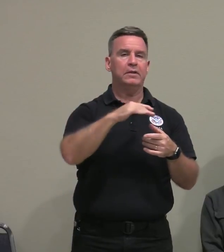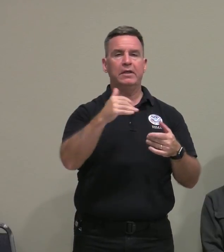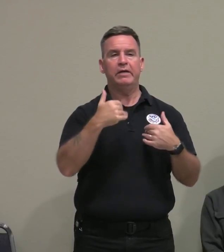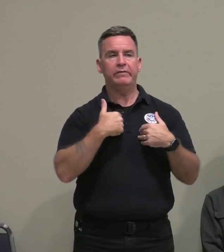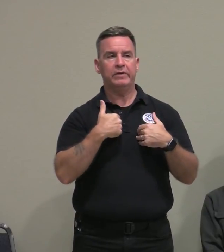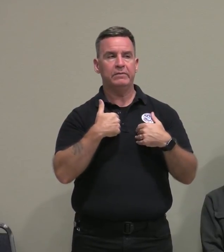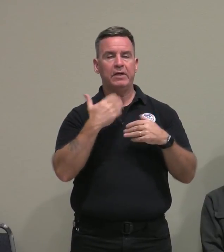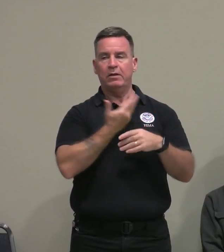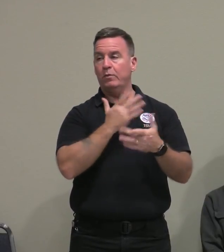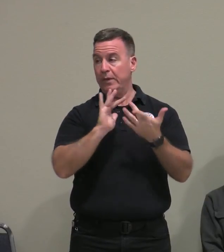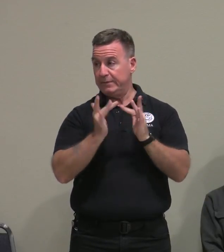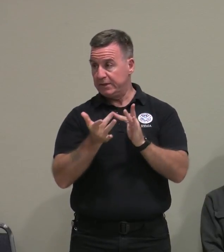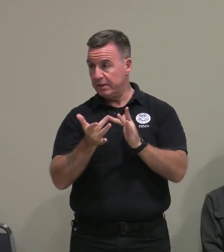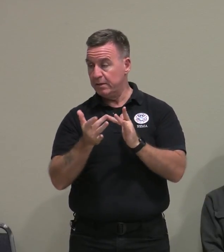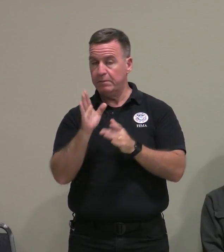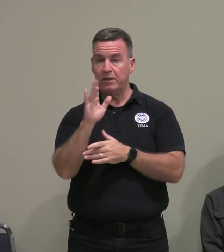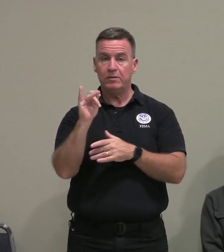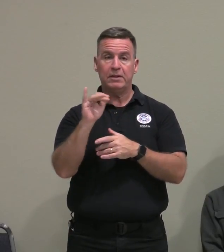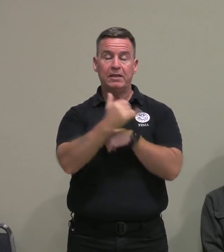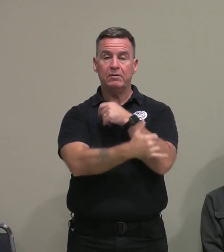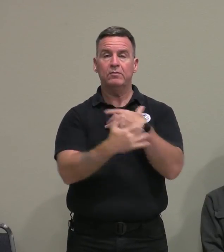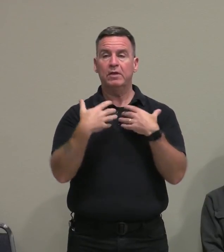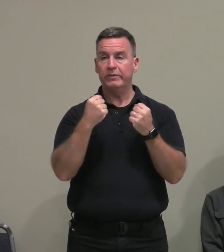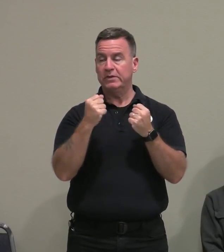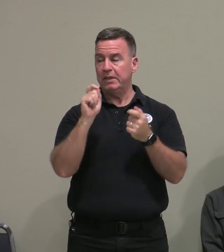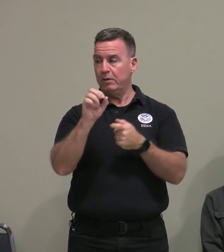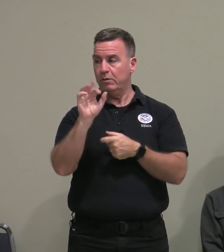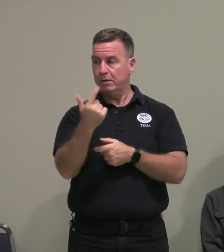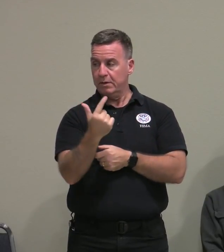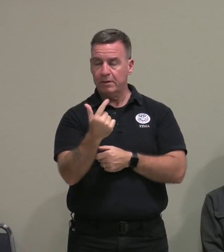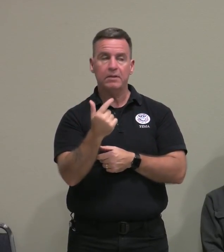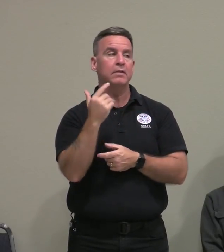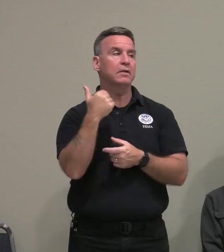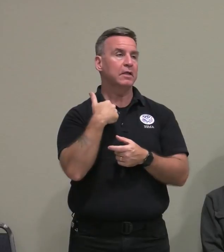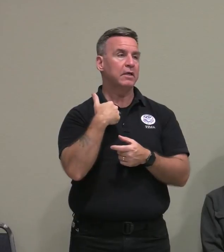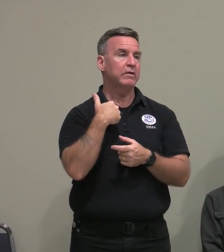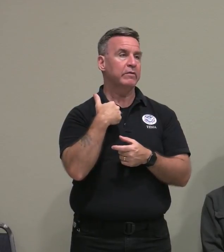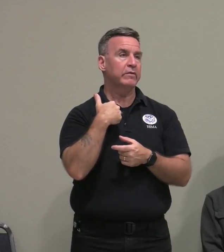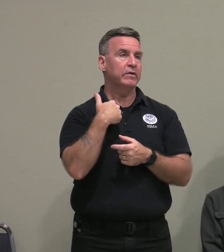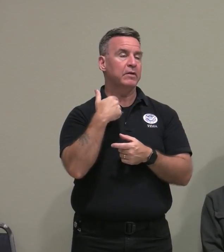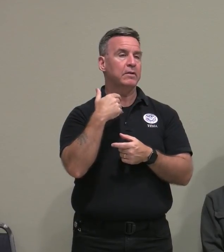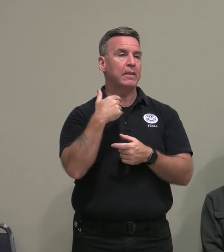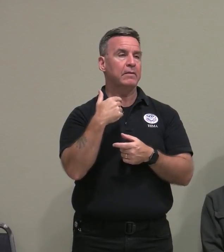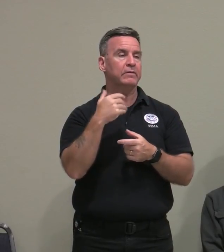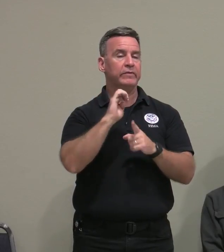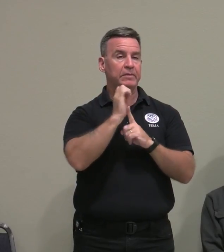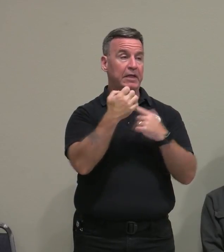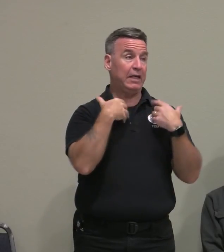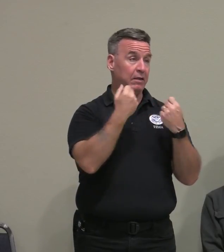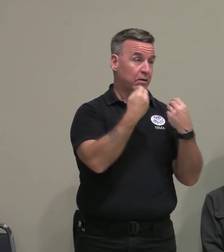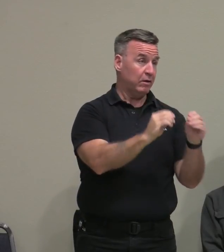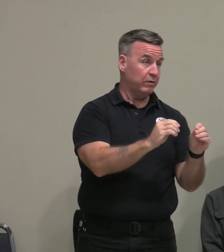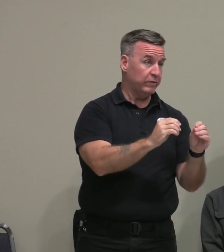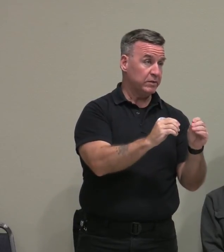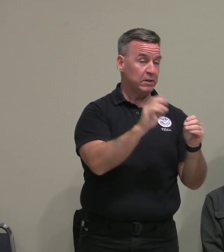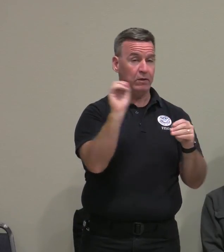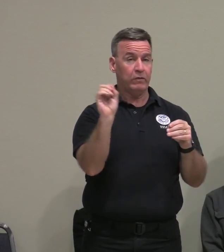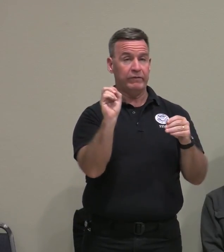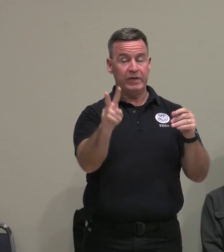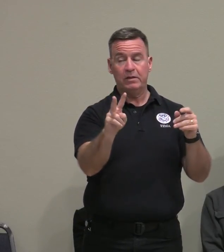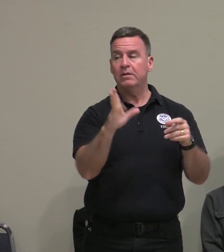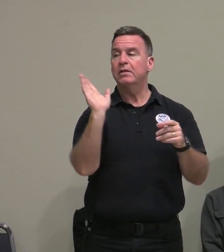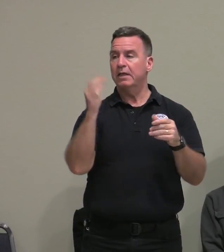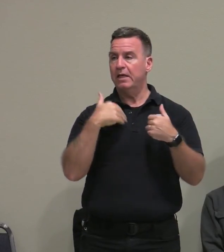on our website, buttecountyrecovers.org. They're going to be at the Environmental Health Office in Oroville.